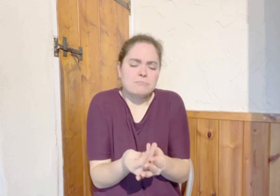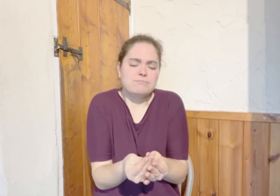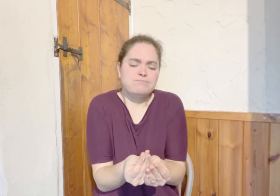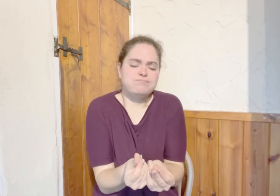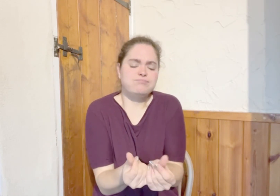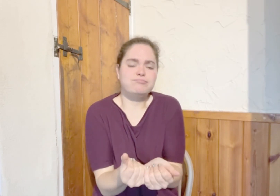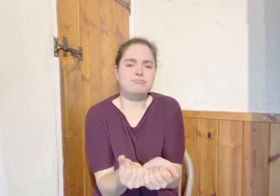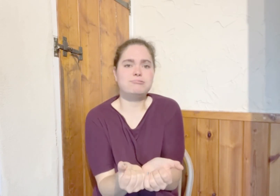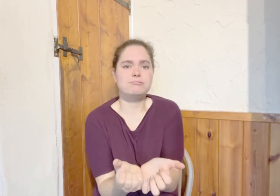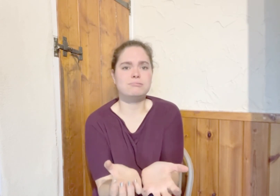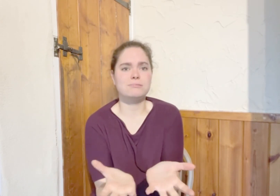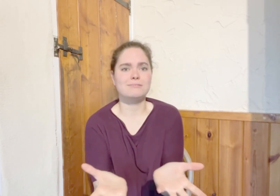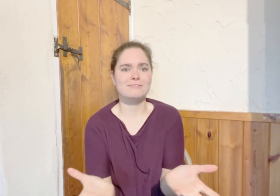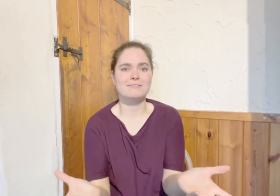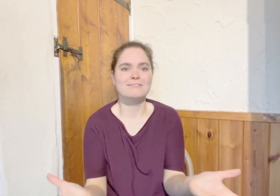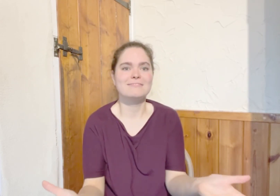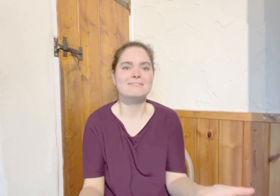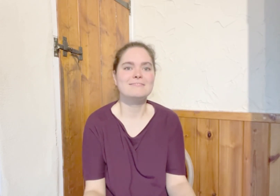is, should be left to rotten.